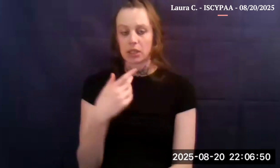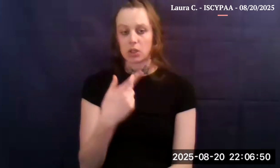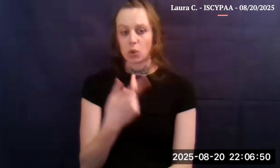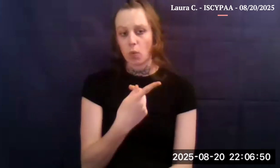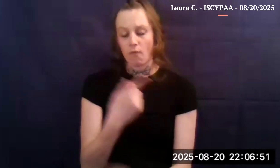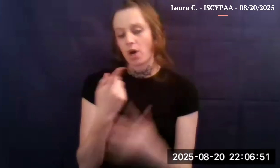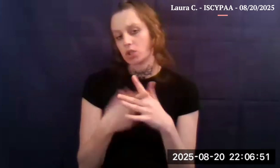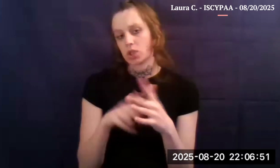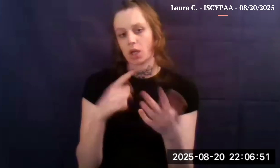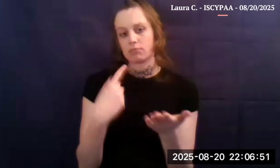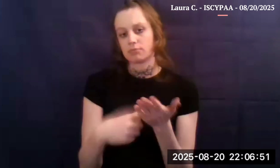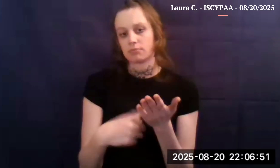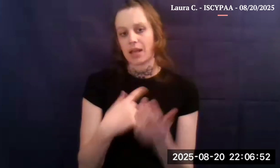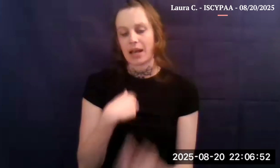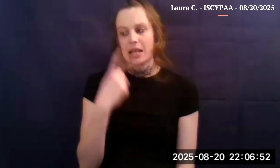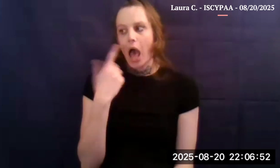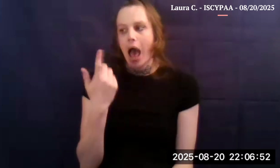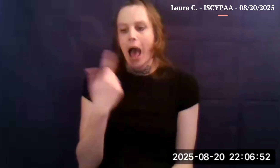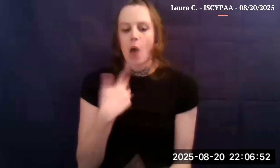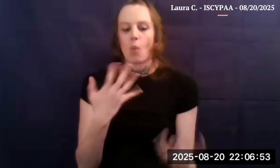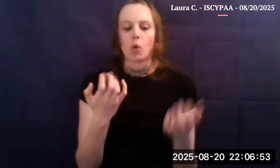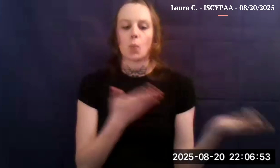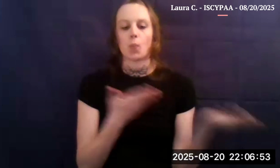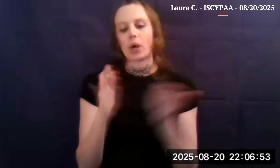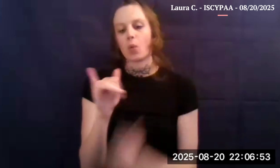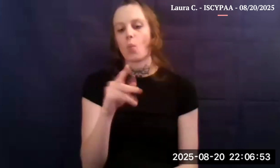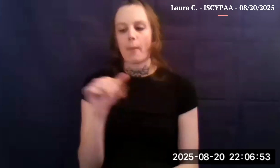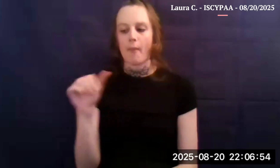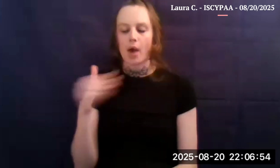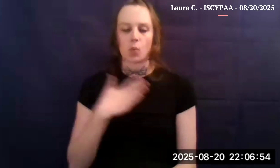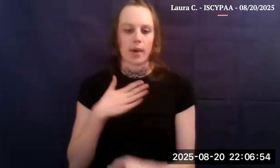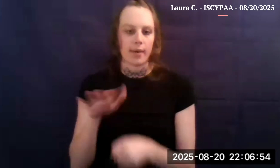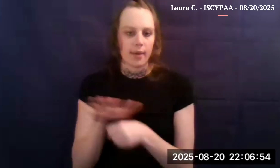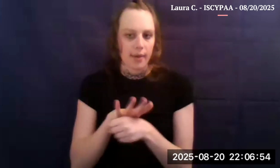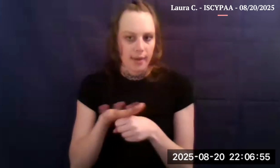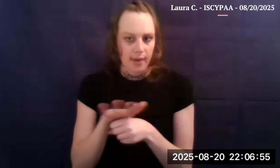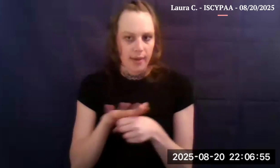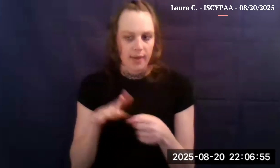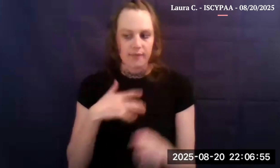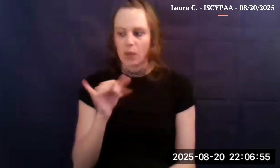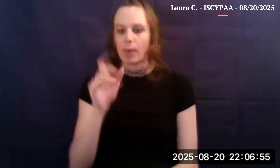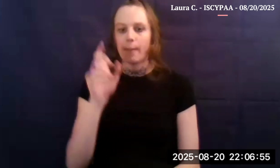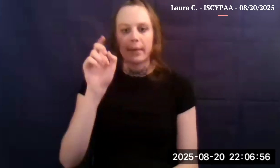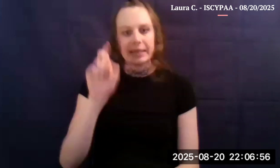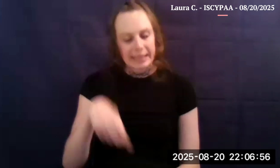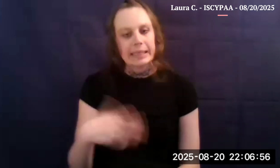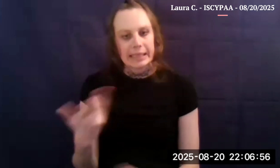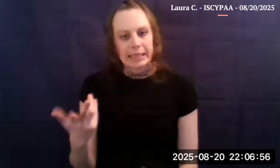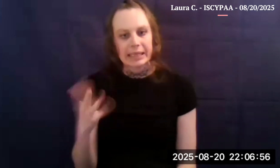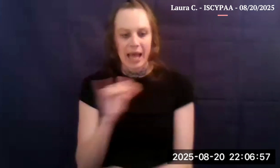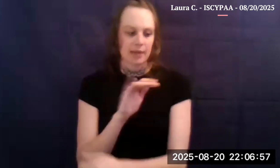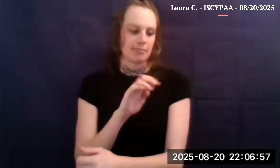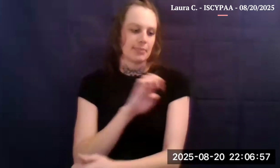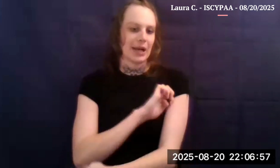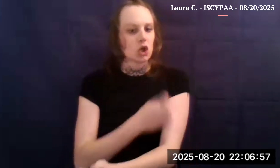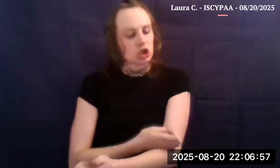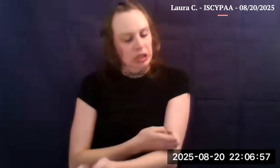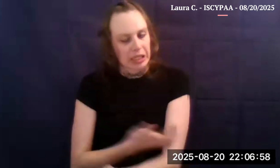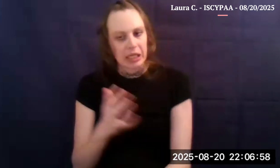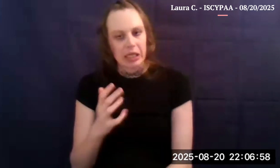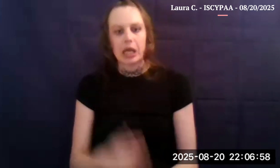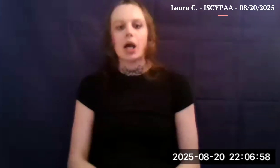and I'm like, I want to bring YPA to the area that I'm in, because I feel like we need that vibe, we need that energy.